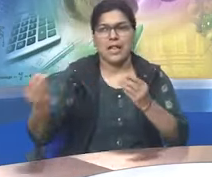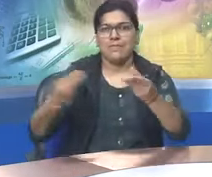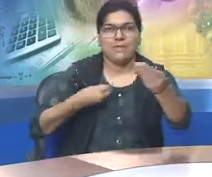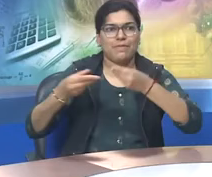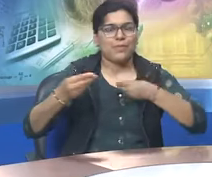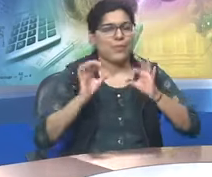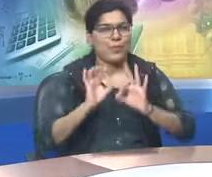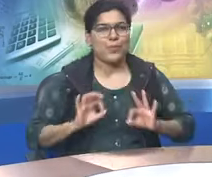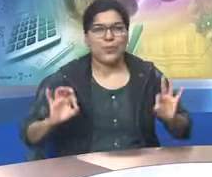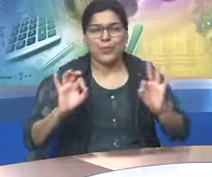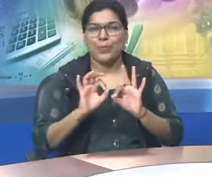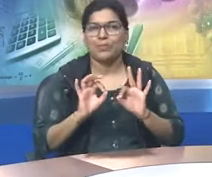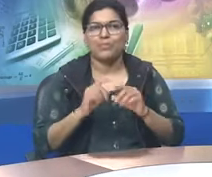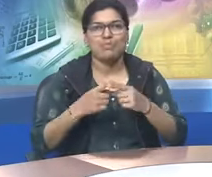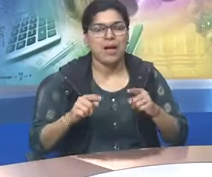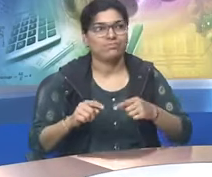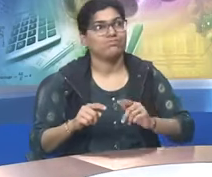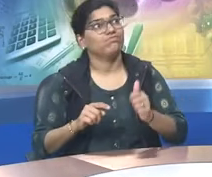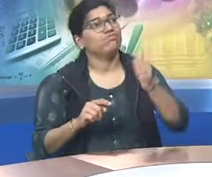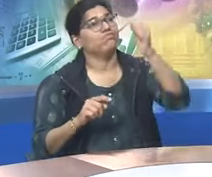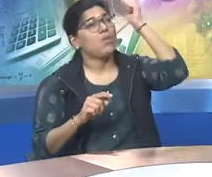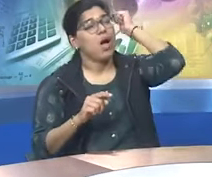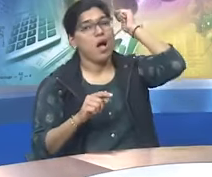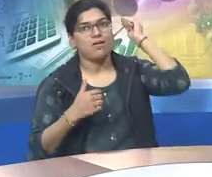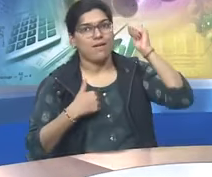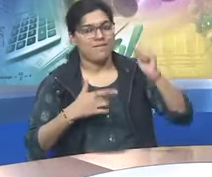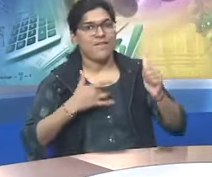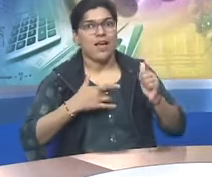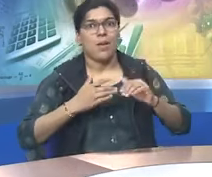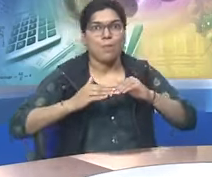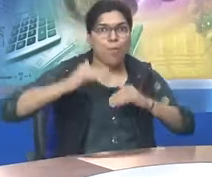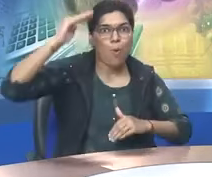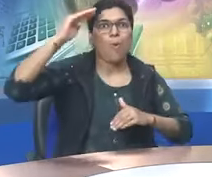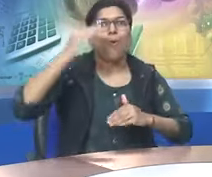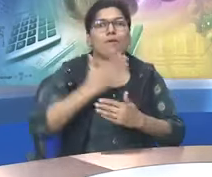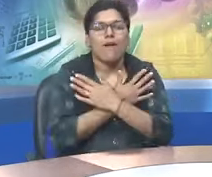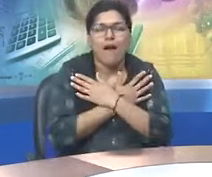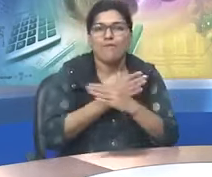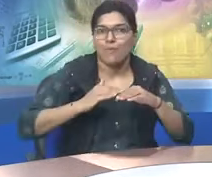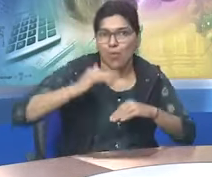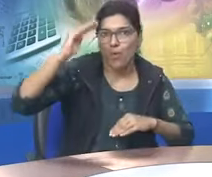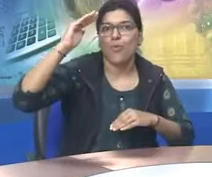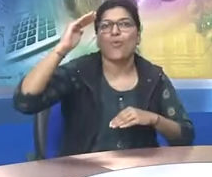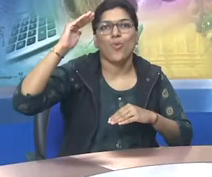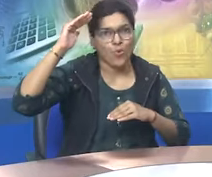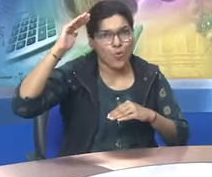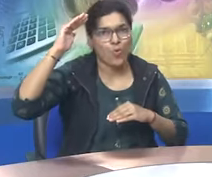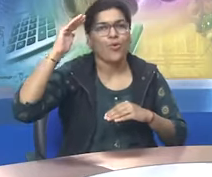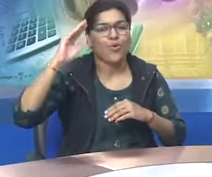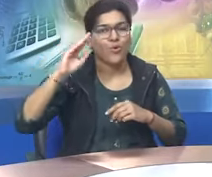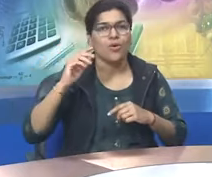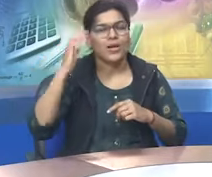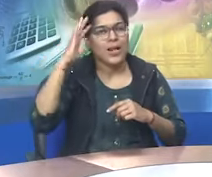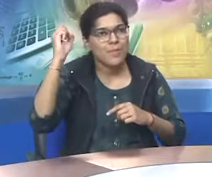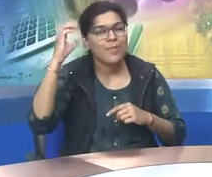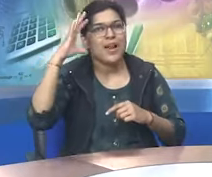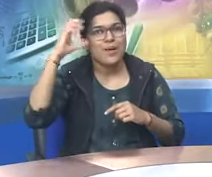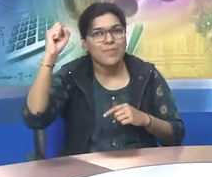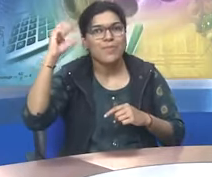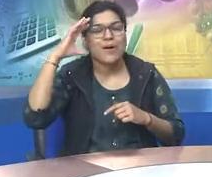And also the love she receives is not similar to that kind. So that love of